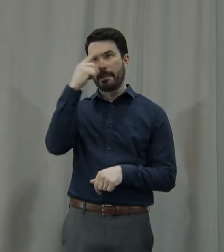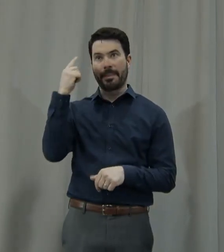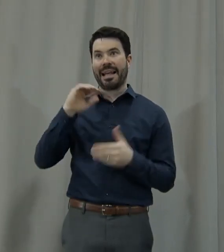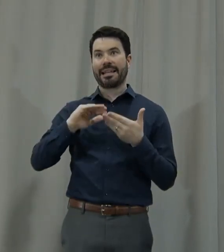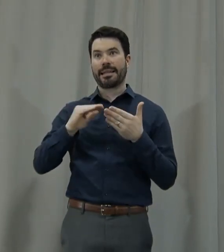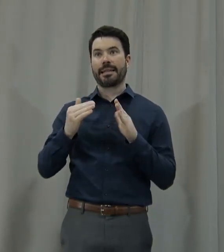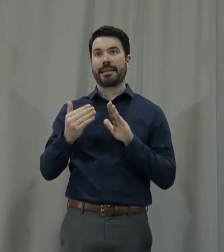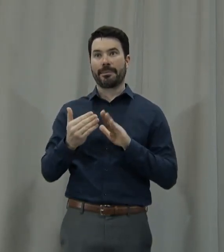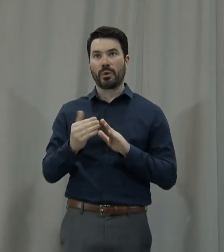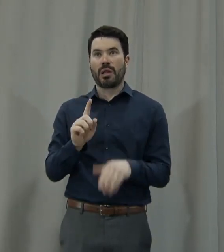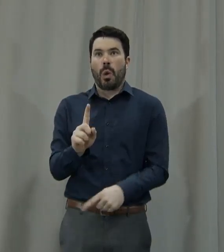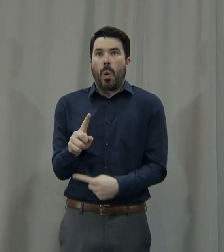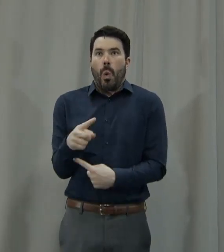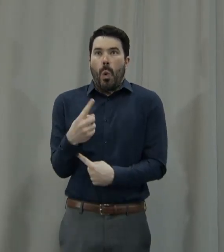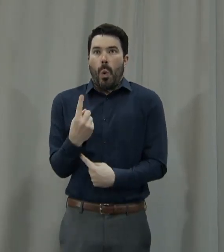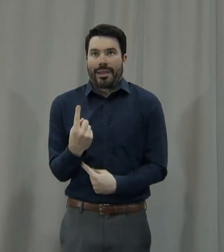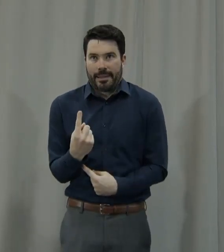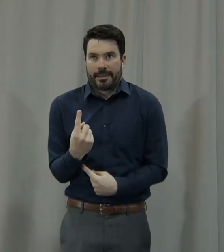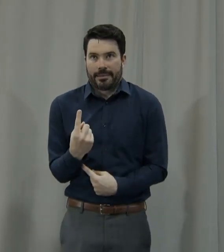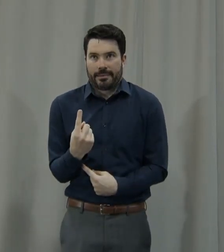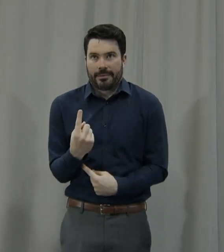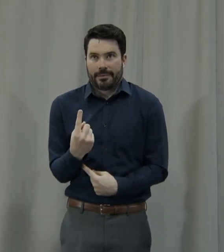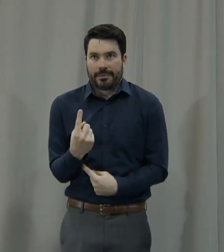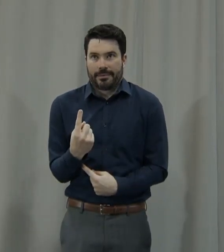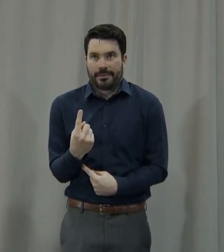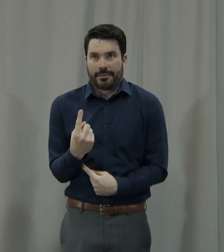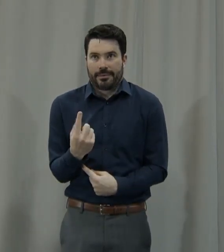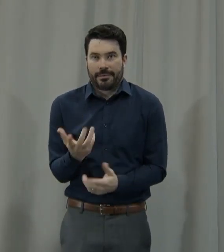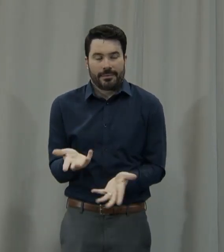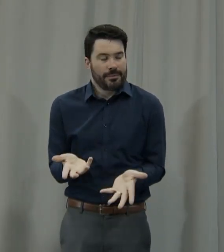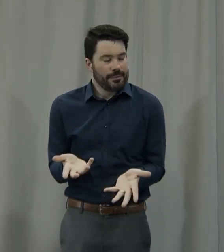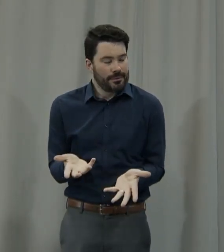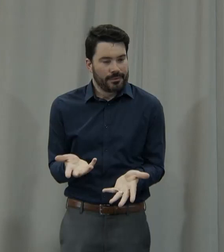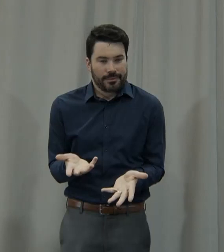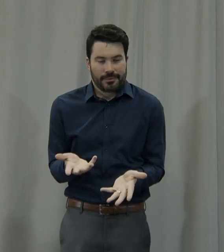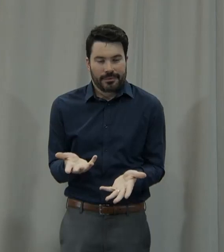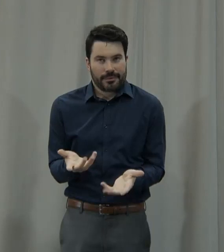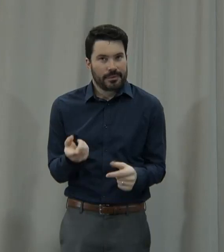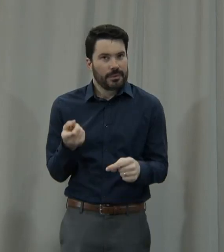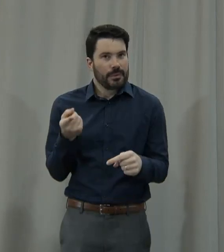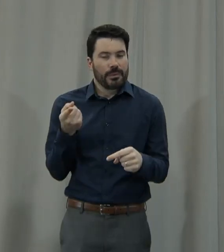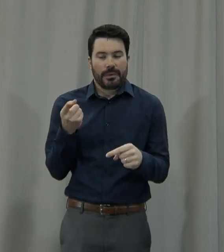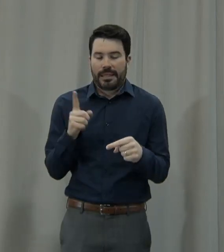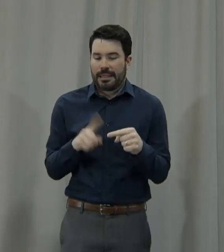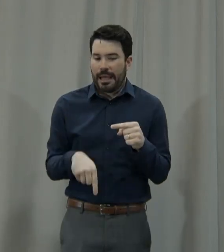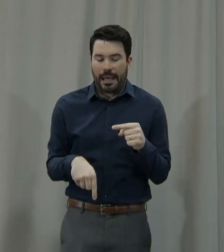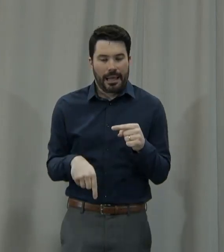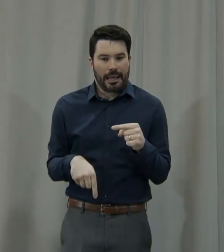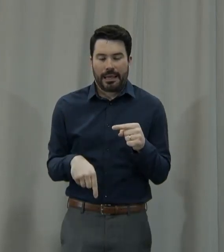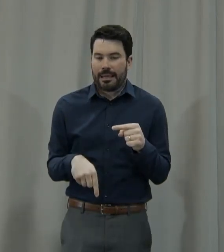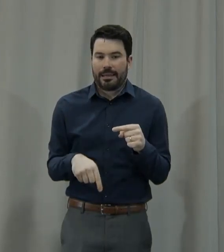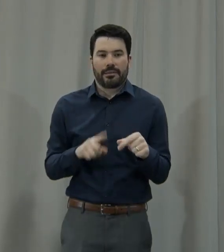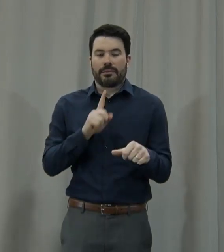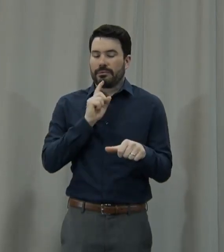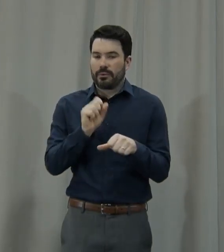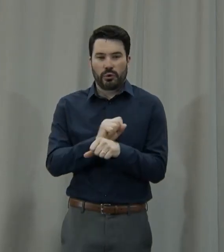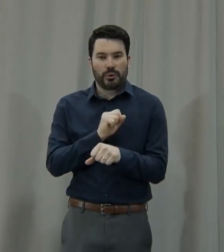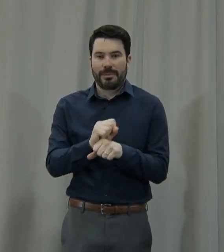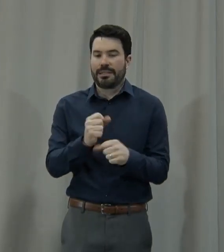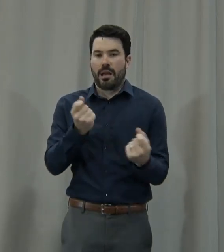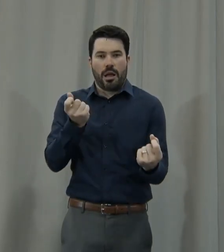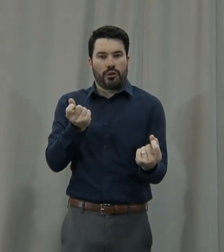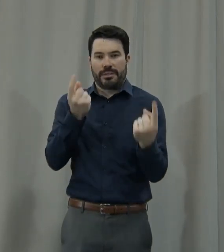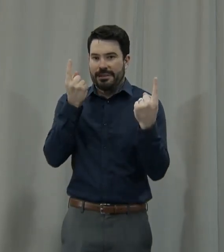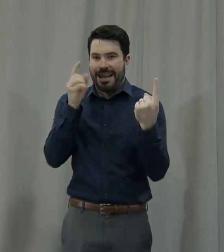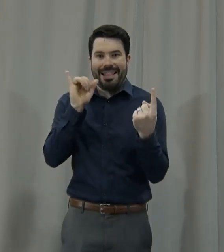alone. We don't even begin, can't even begin to even understand what that impact will be on